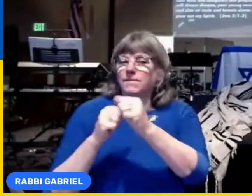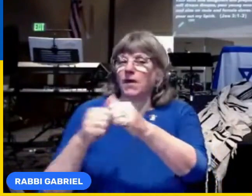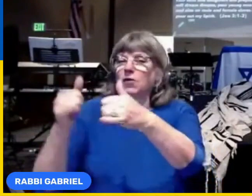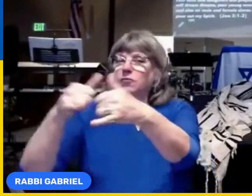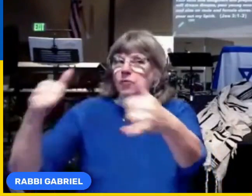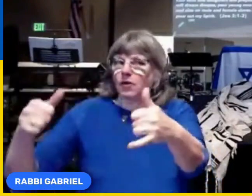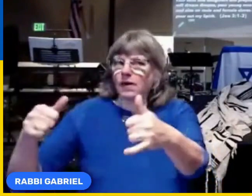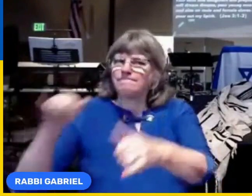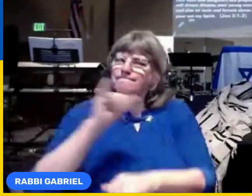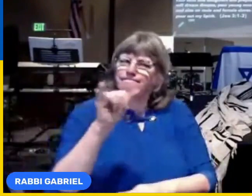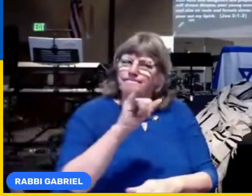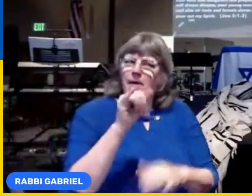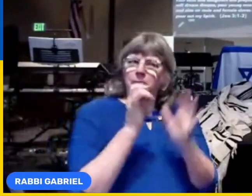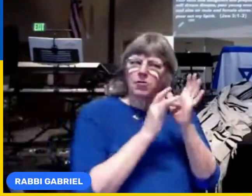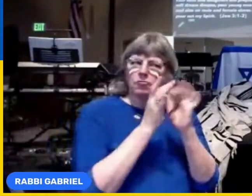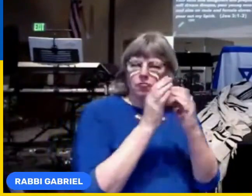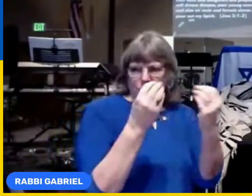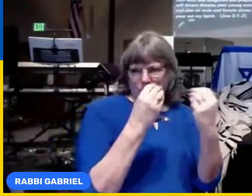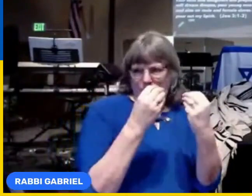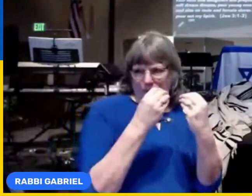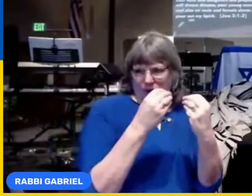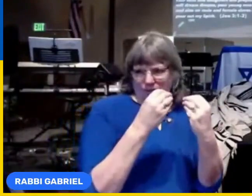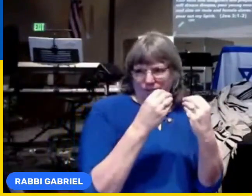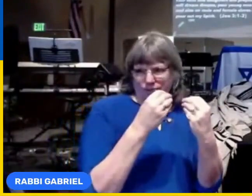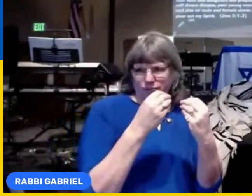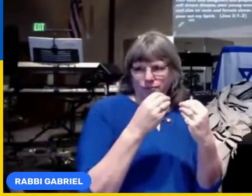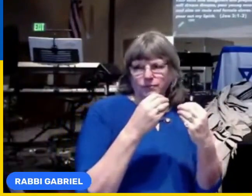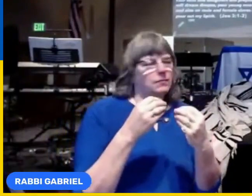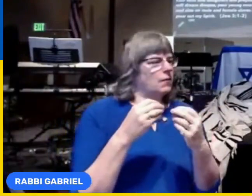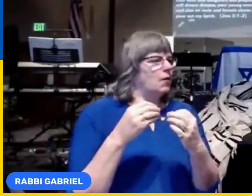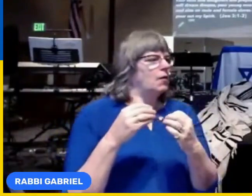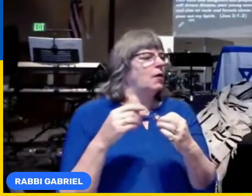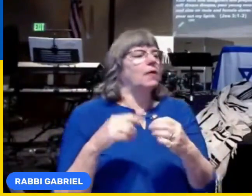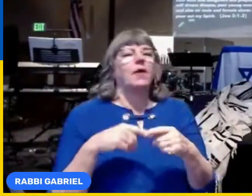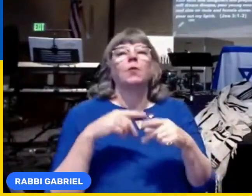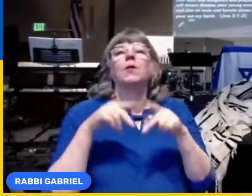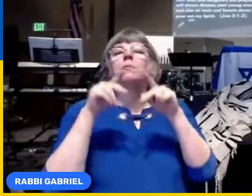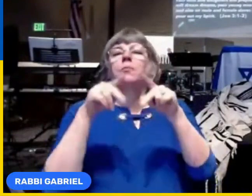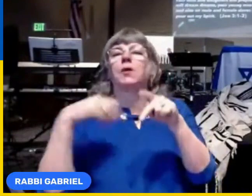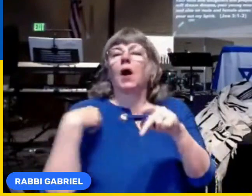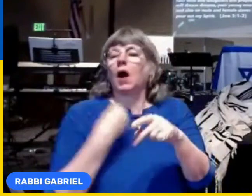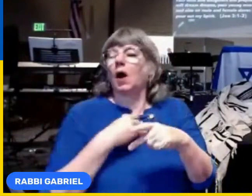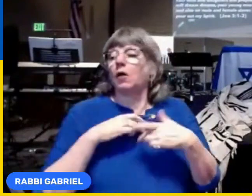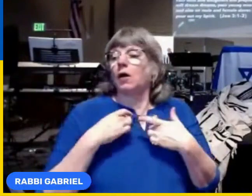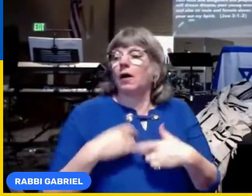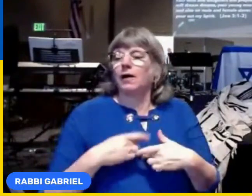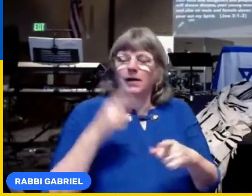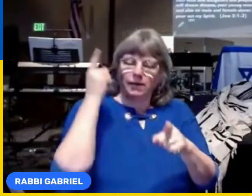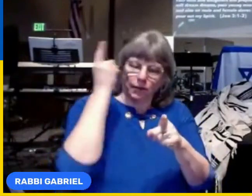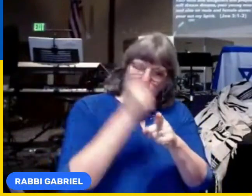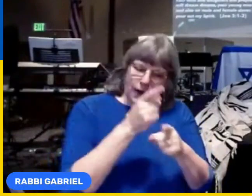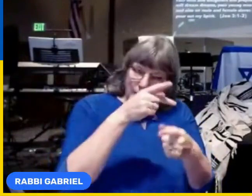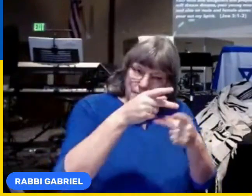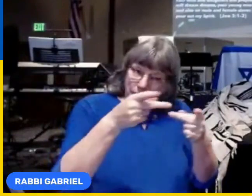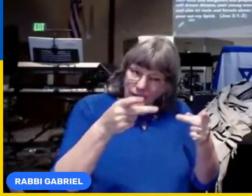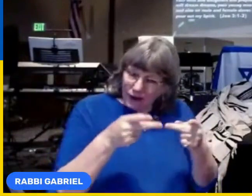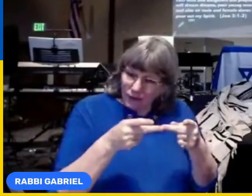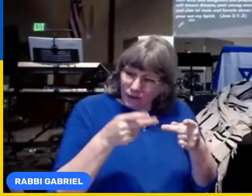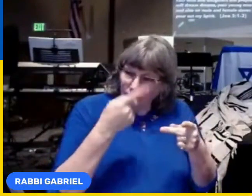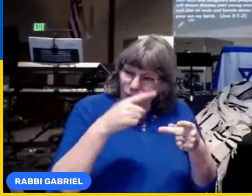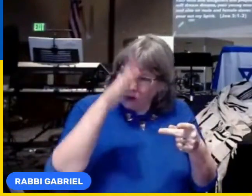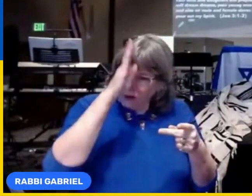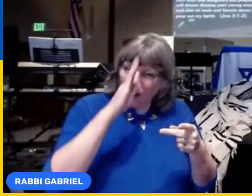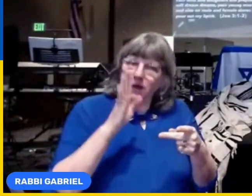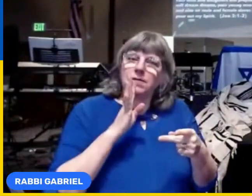the Torah and I want to follow Yeshua. When we do that, we place our heart in a position to hear the voice that speaks in the desert. It's really